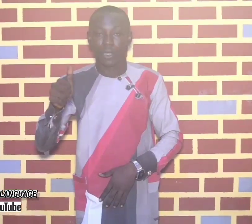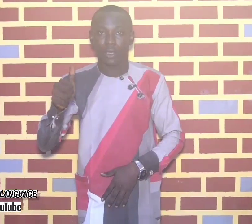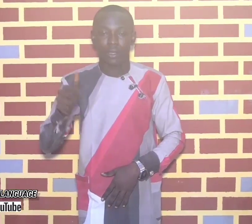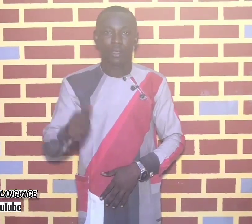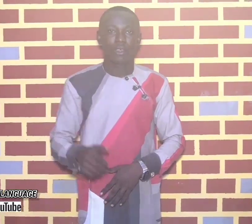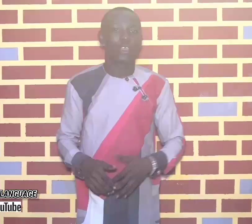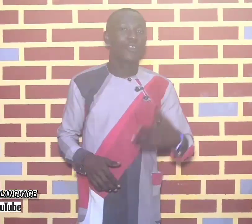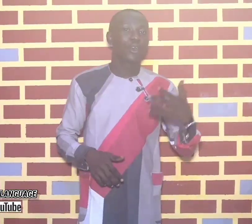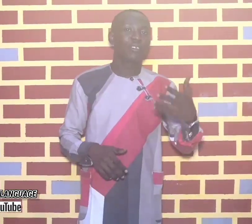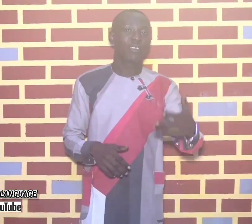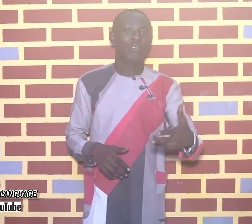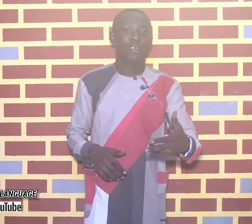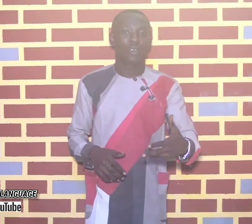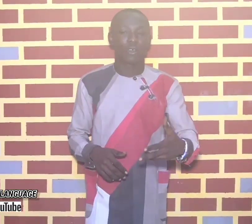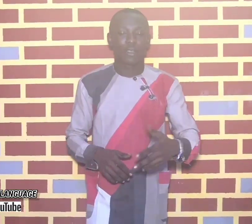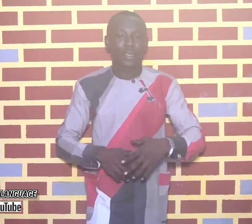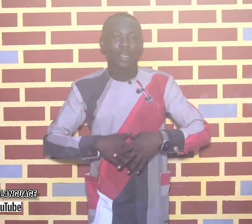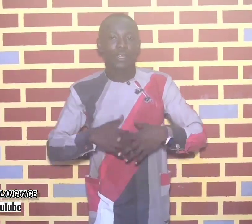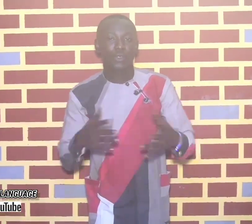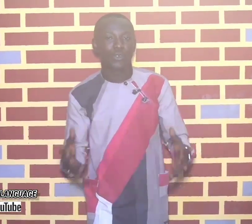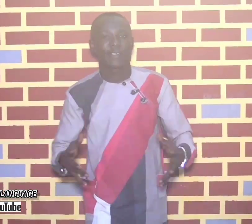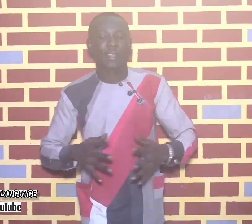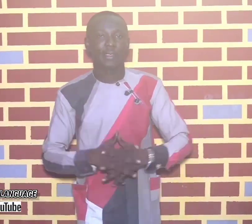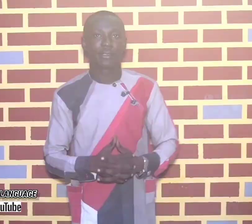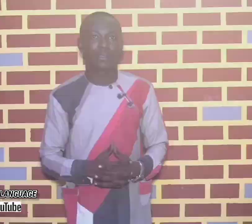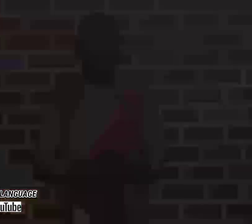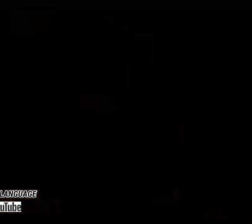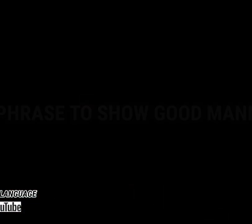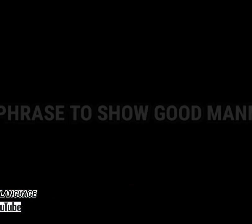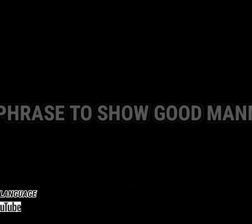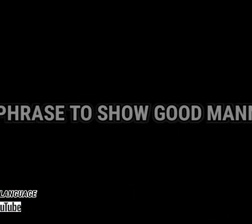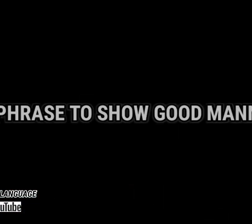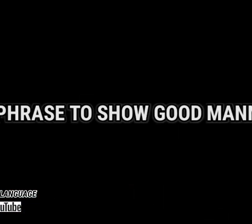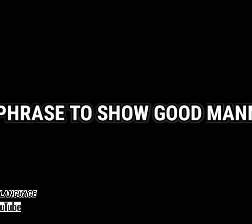Okay. If you know the sign for the country, you sign it.